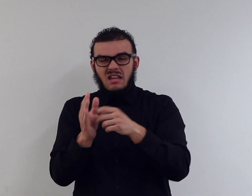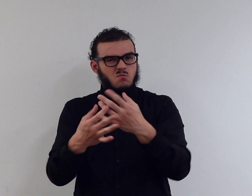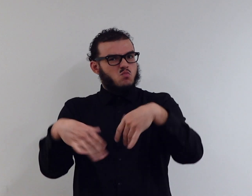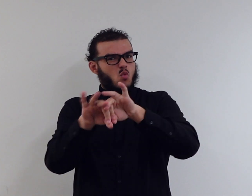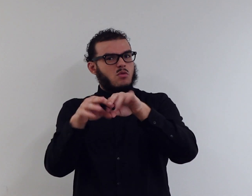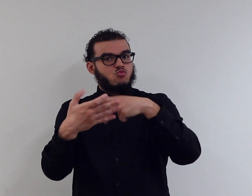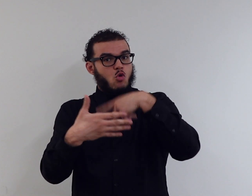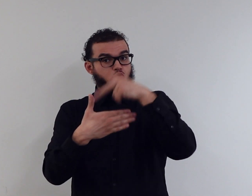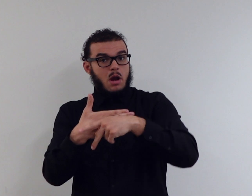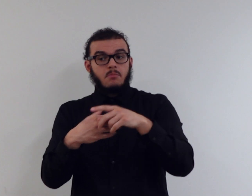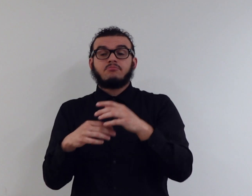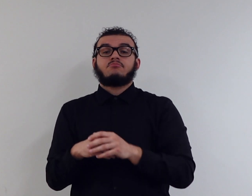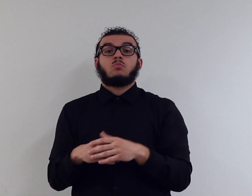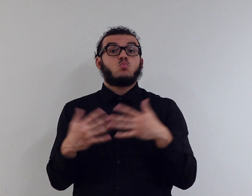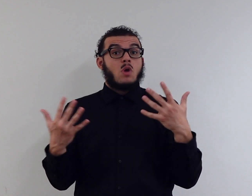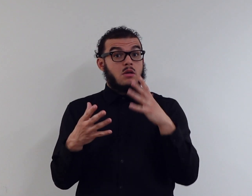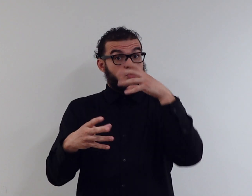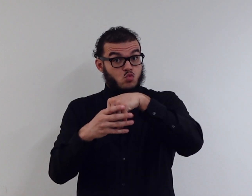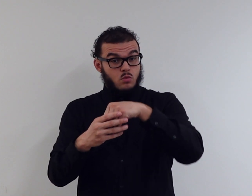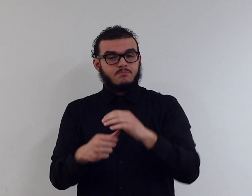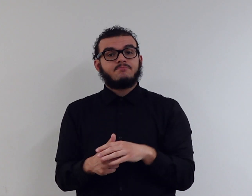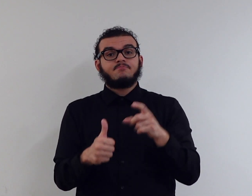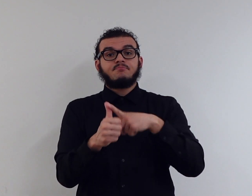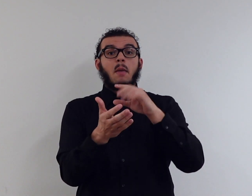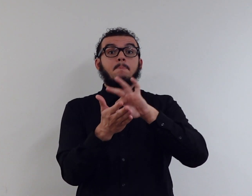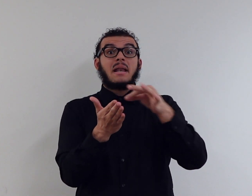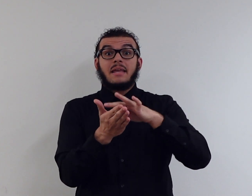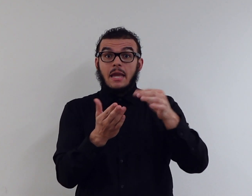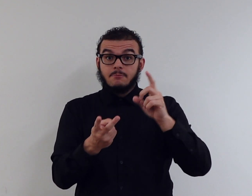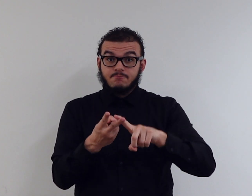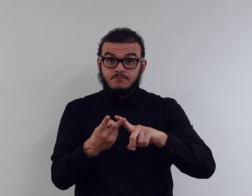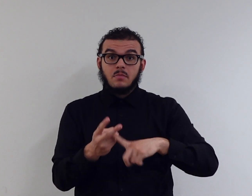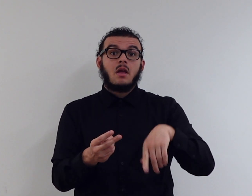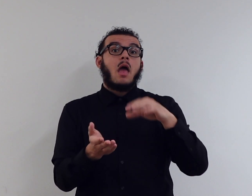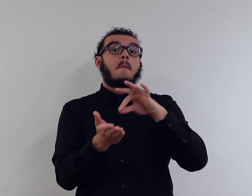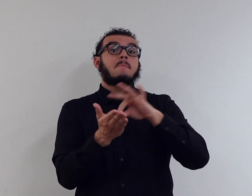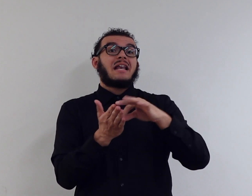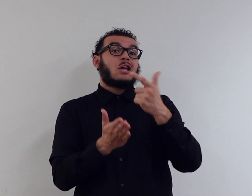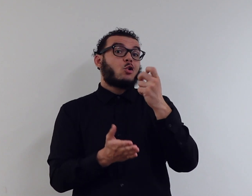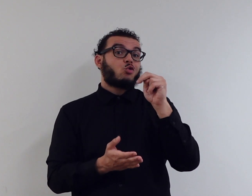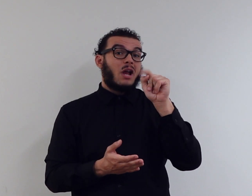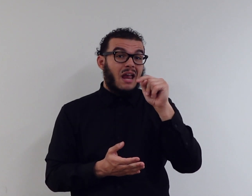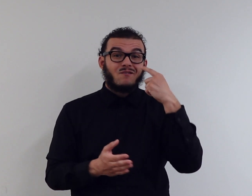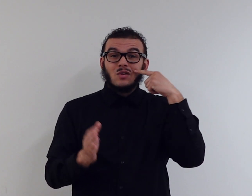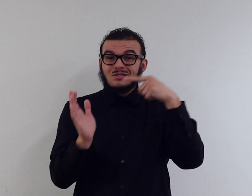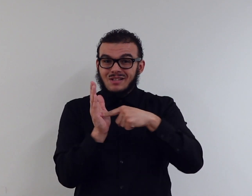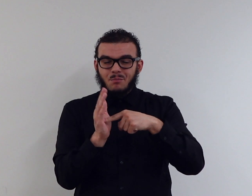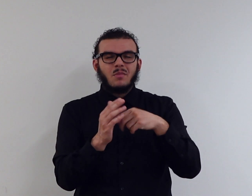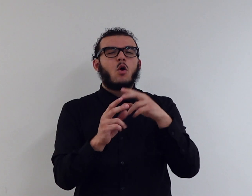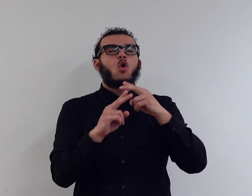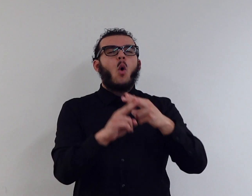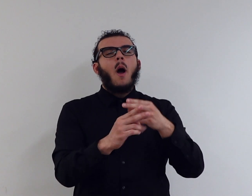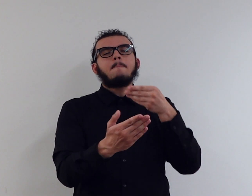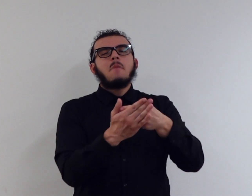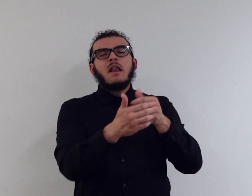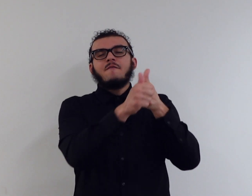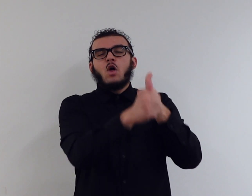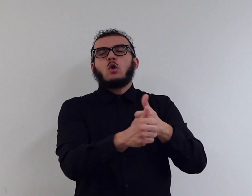programs, includes Medicaid, Medicaid grants like the Money Follows the Person program,